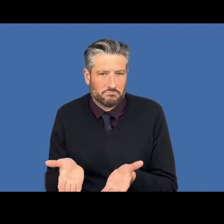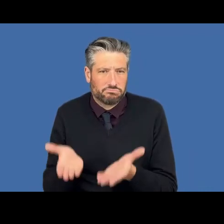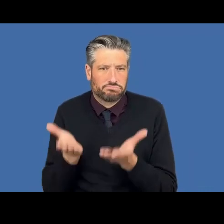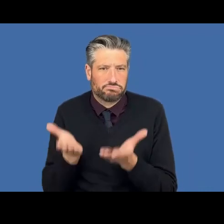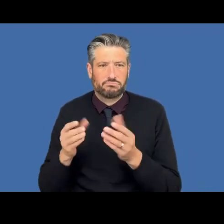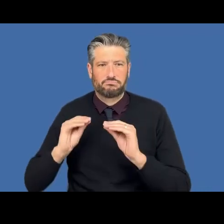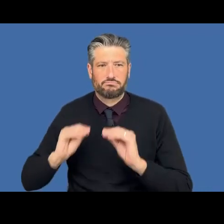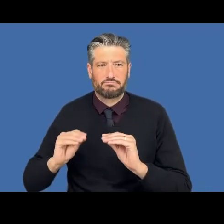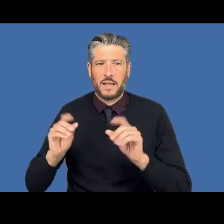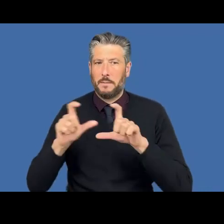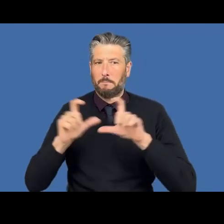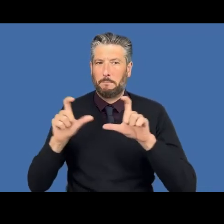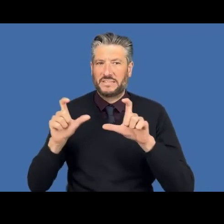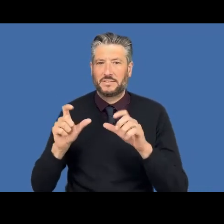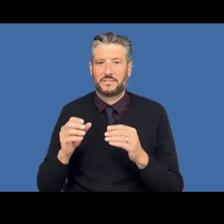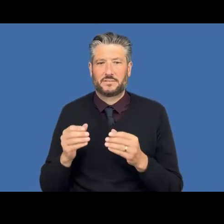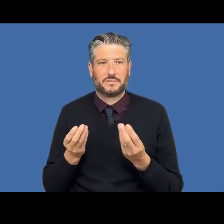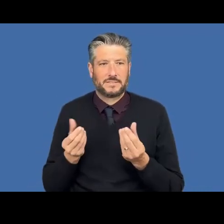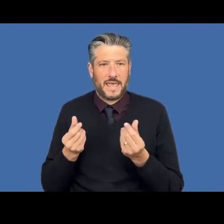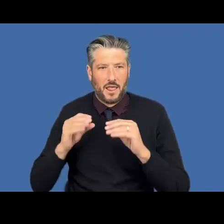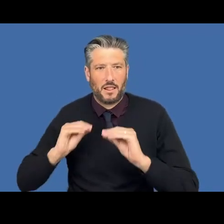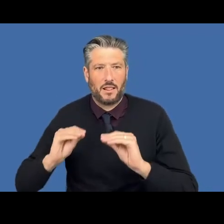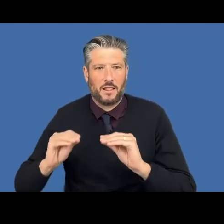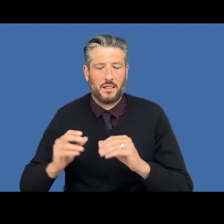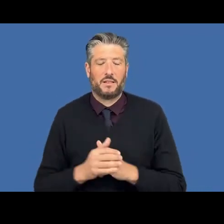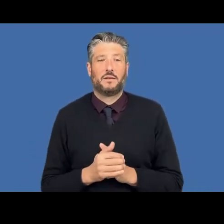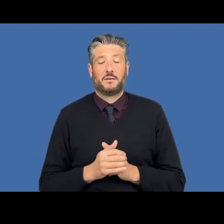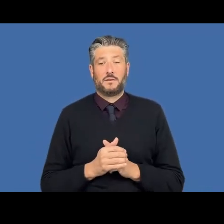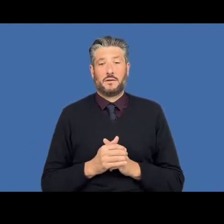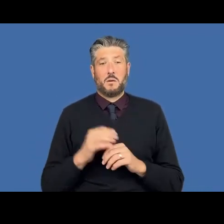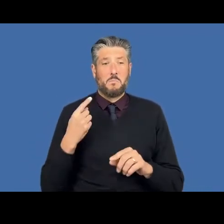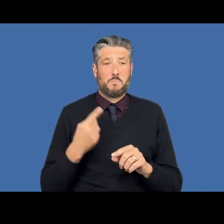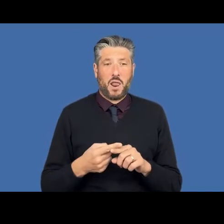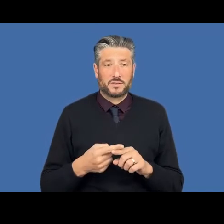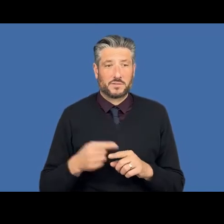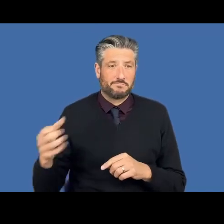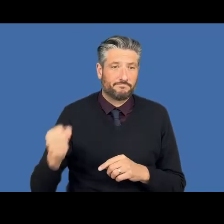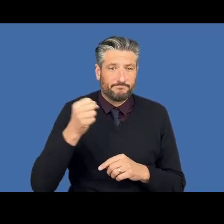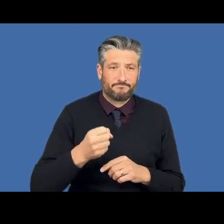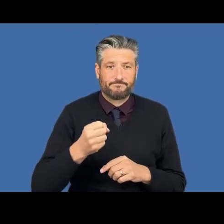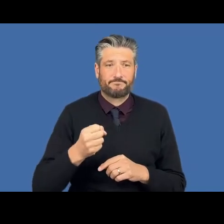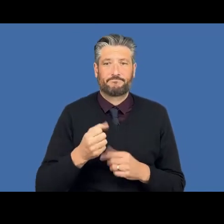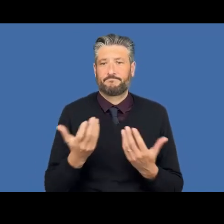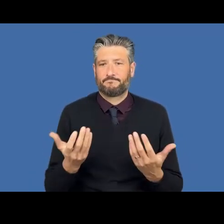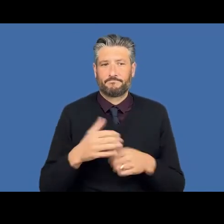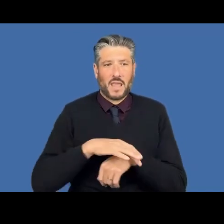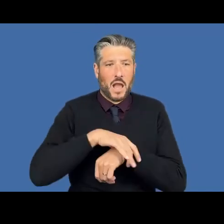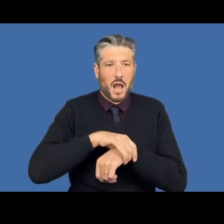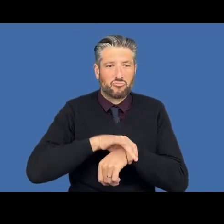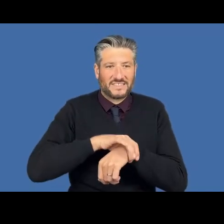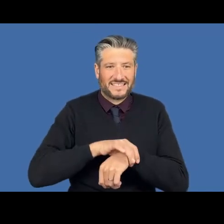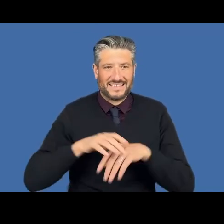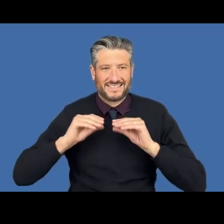skills, and also doing things like apprenticeships, where we're defining what it means to be